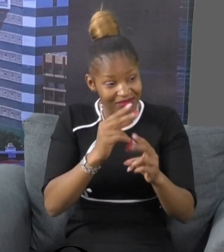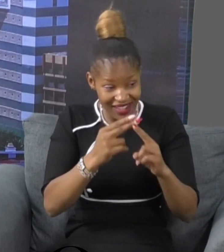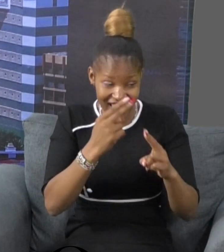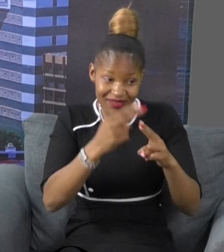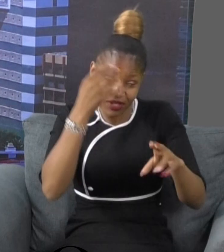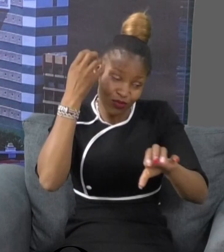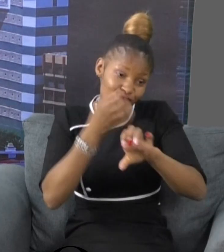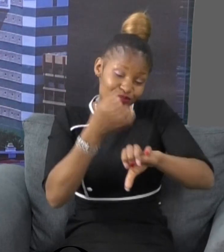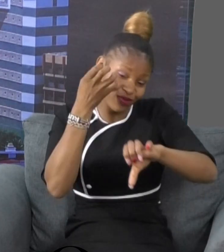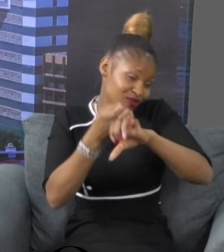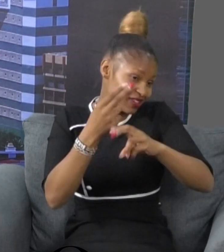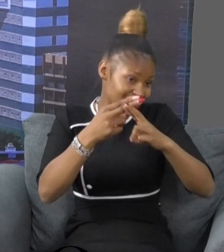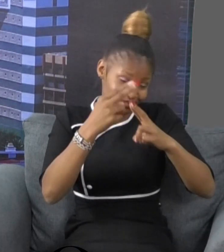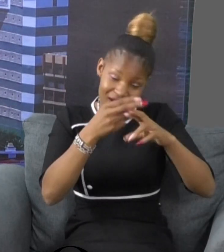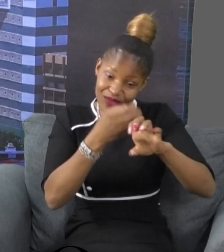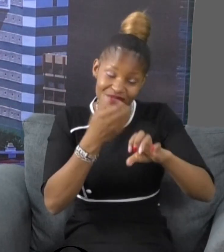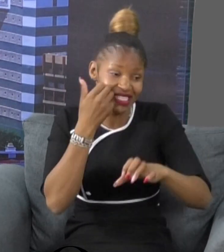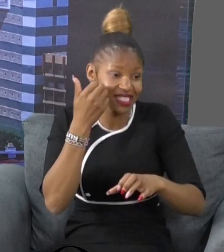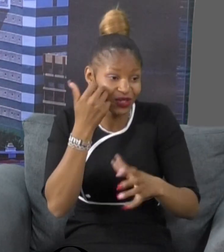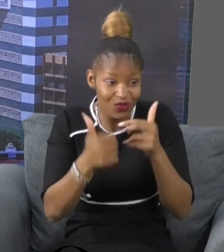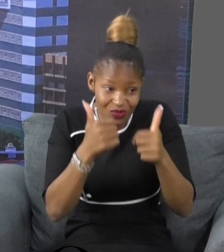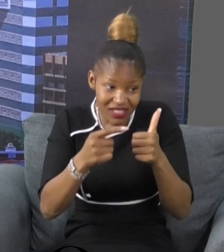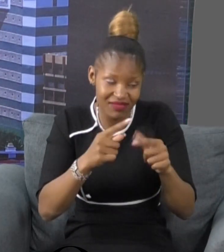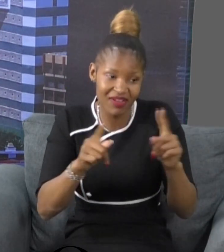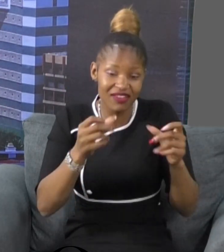It was almost the same with Corona back then. That